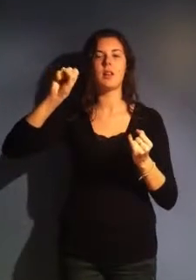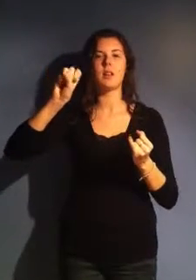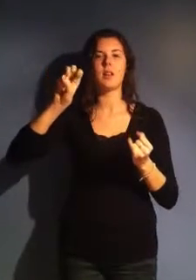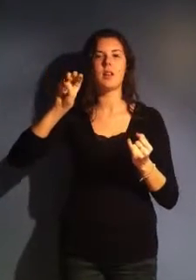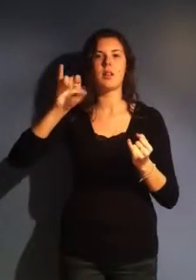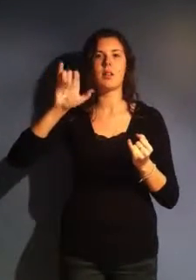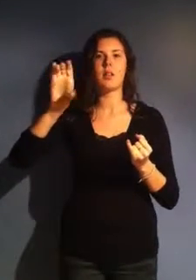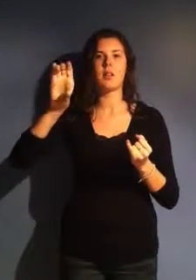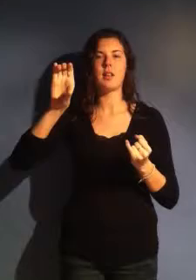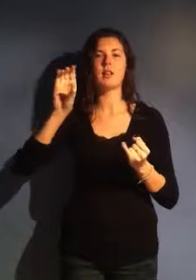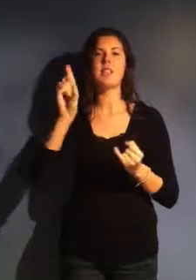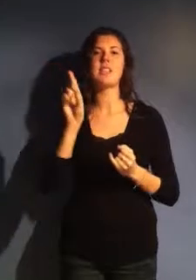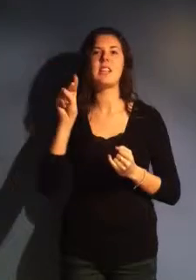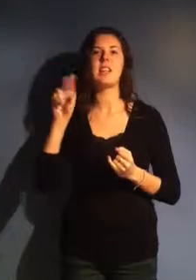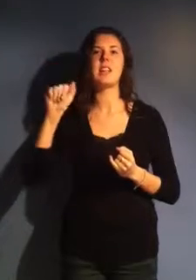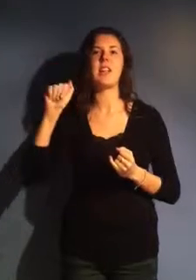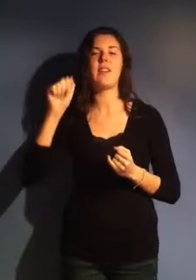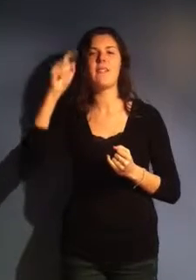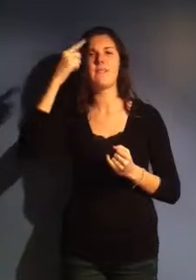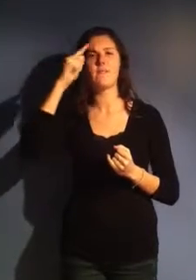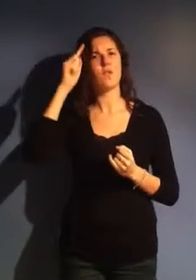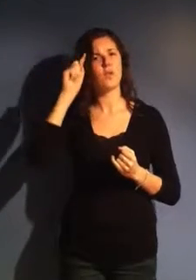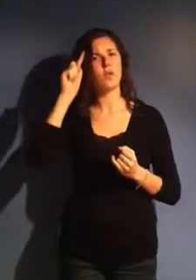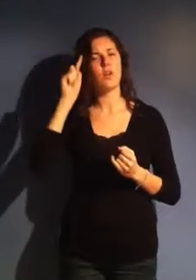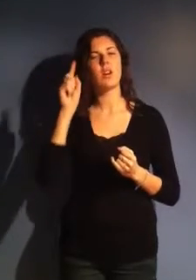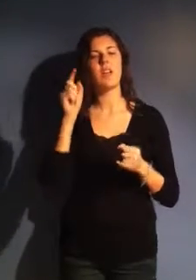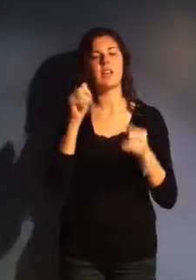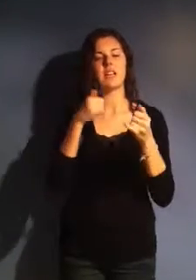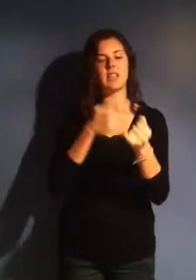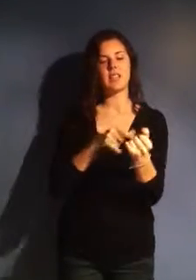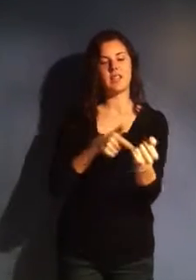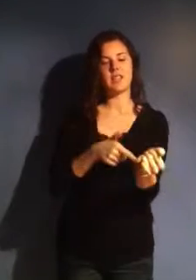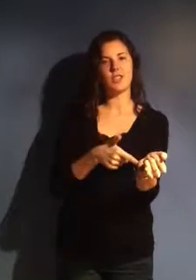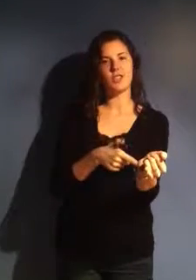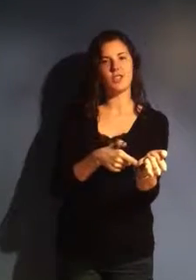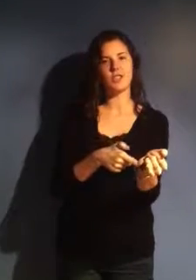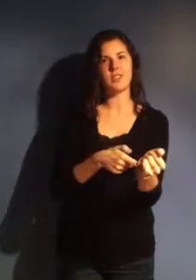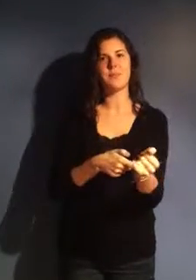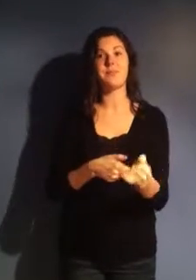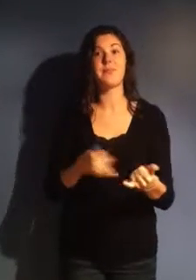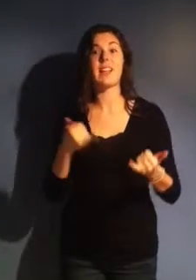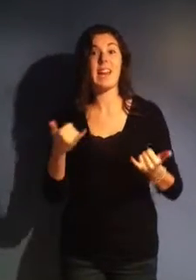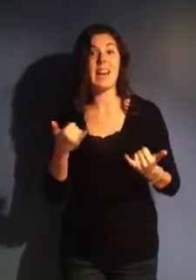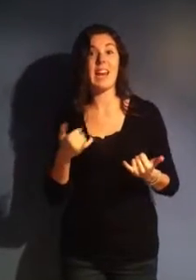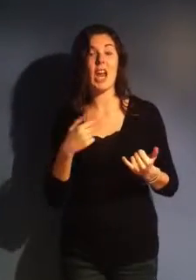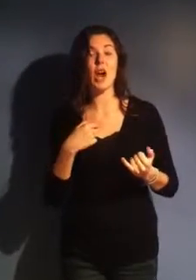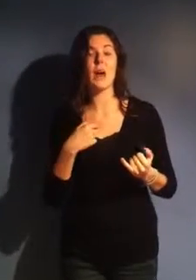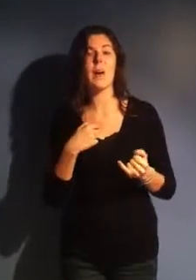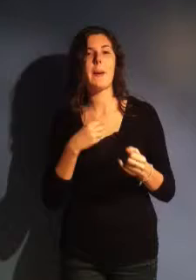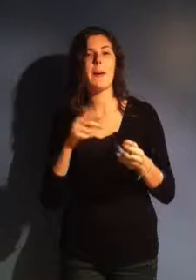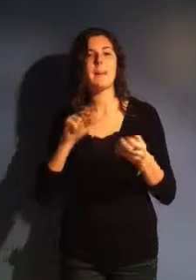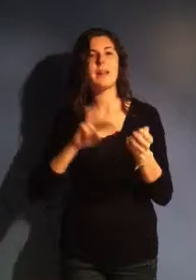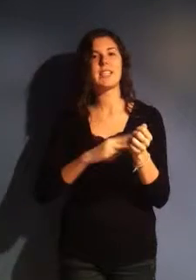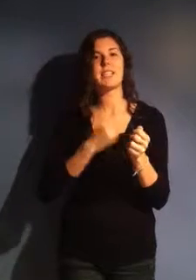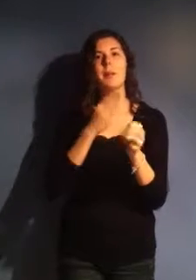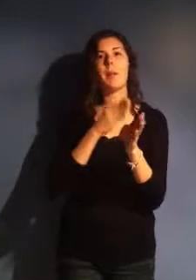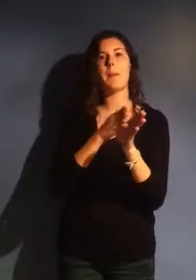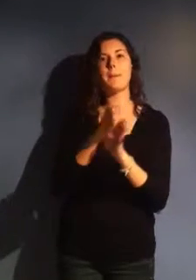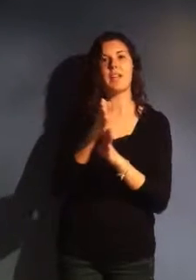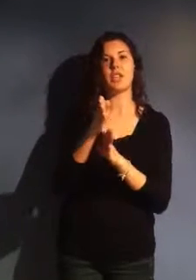is. I'm a double major at Stanford, or at least I hope to be. At this point, I'm undeclared, and so I'm majoring in bio, and